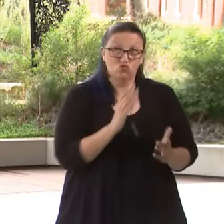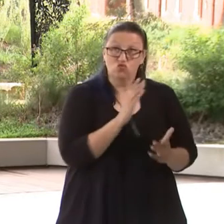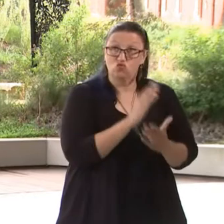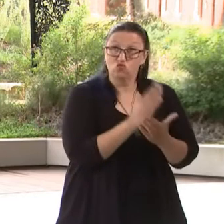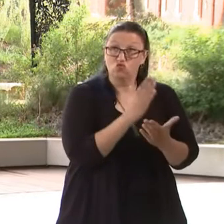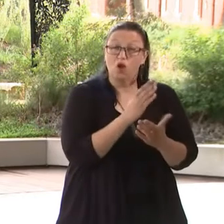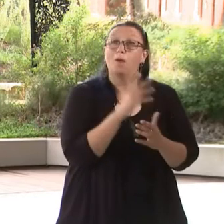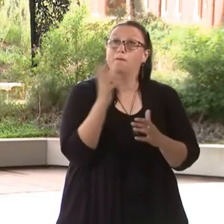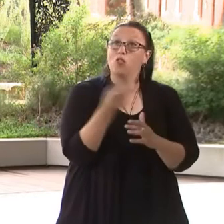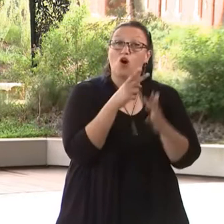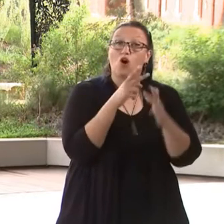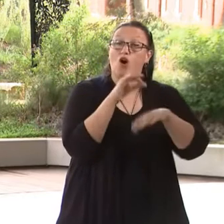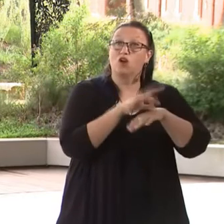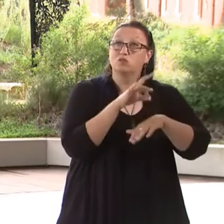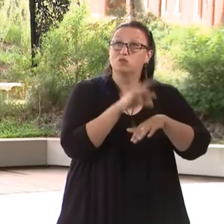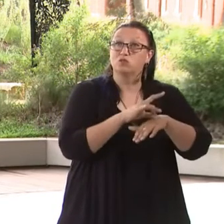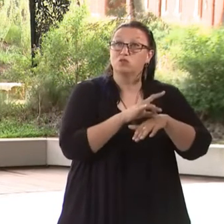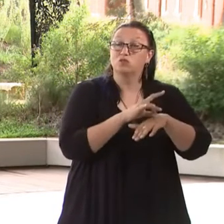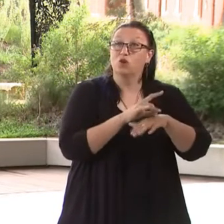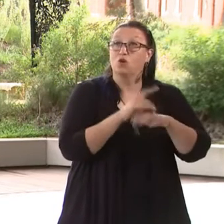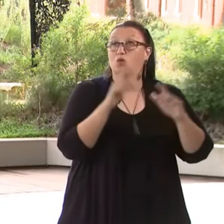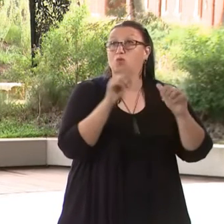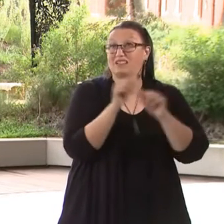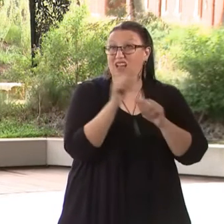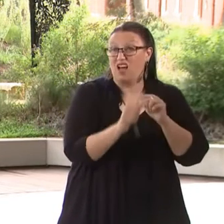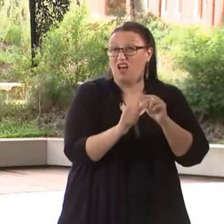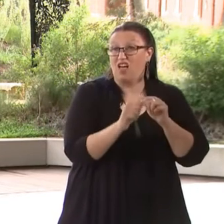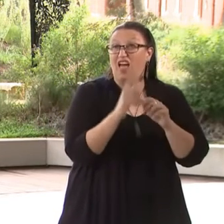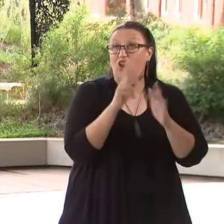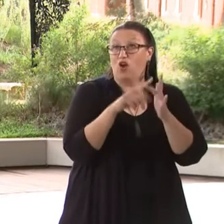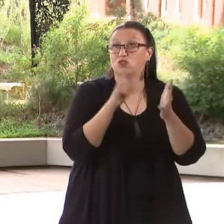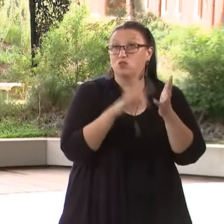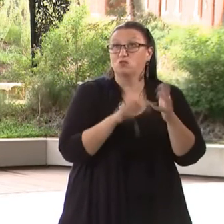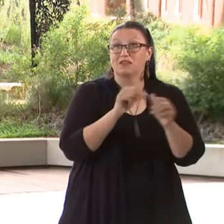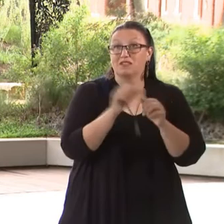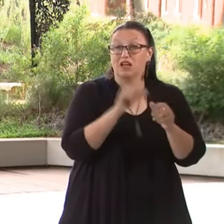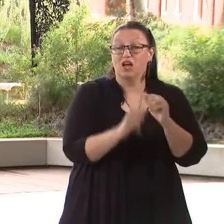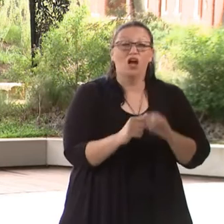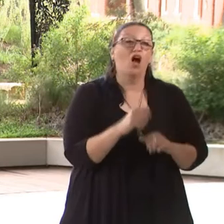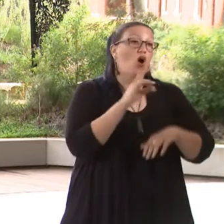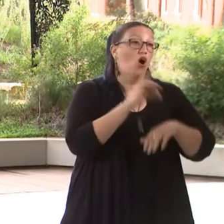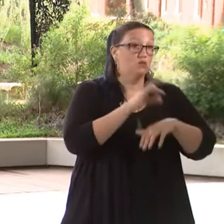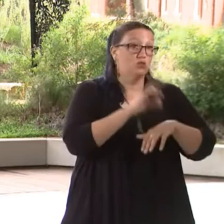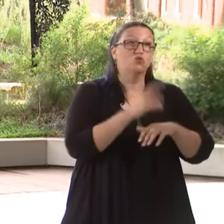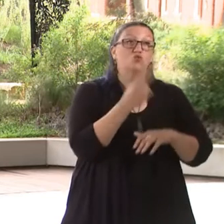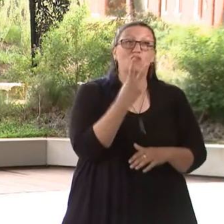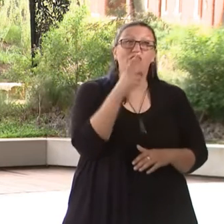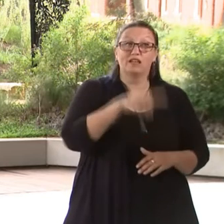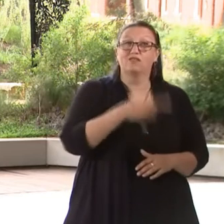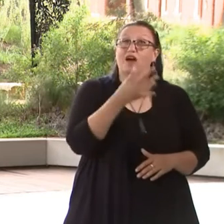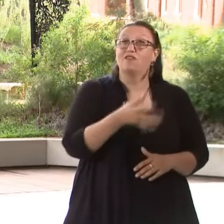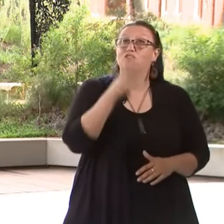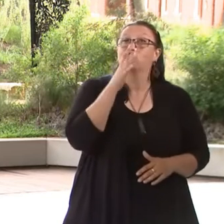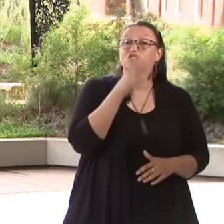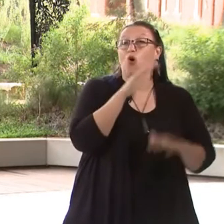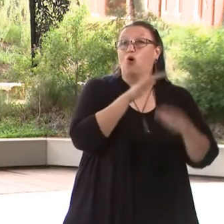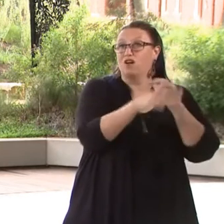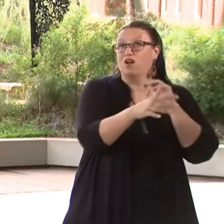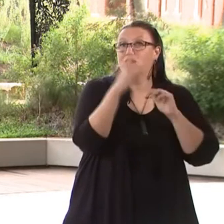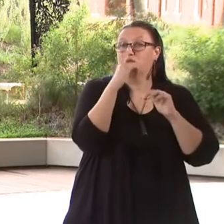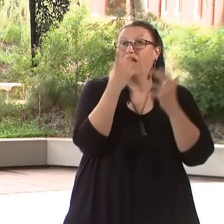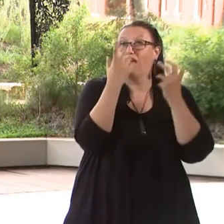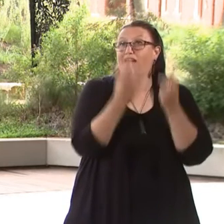Currently in our hospital wards we have 2,534 people with COVID. That is below